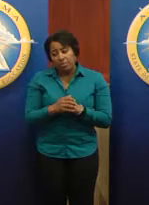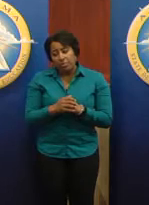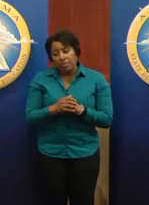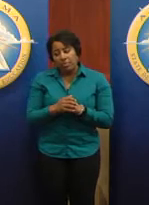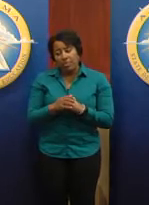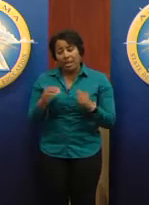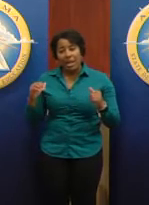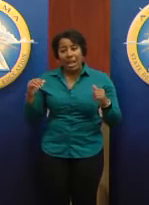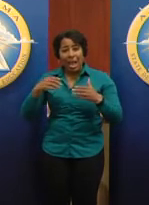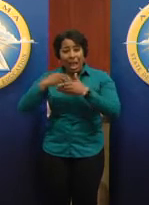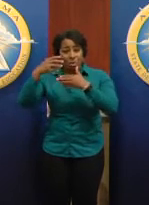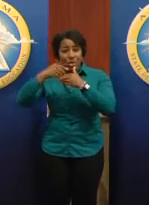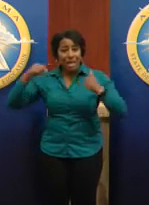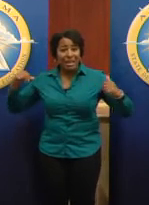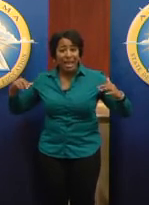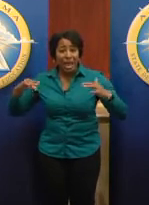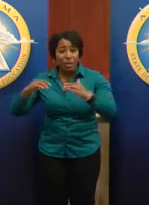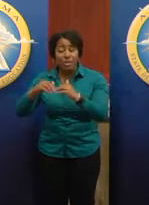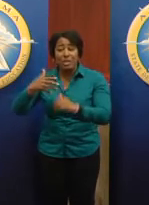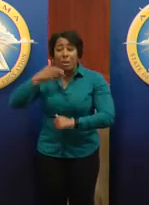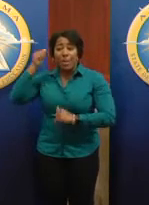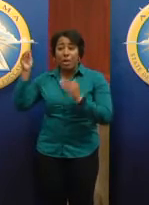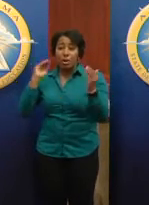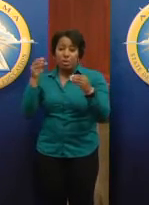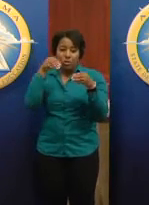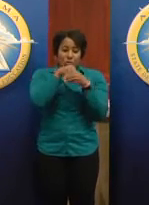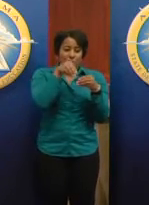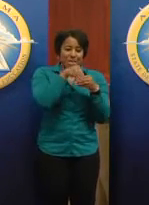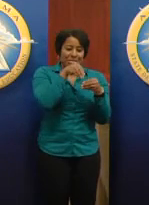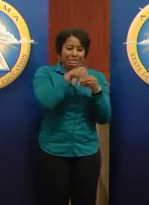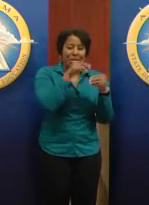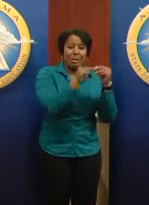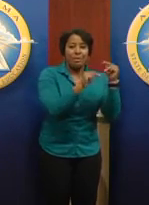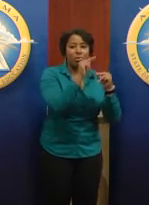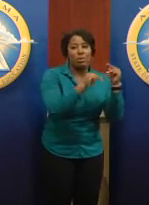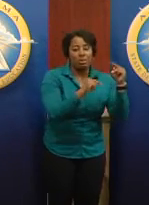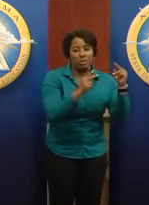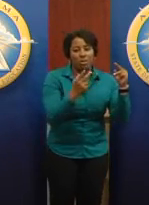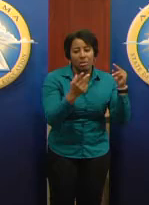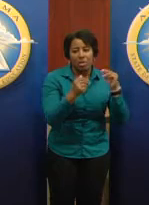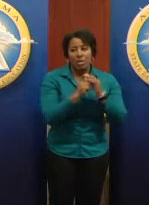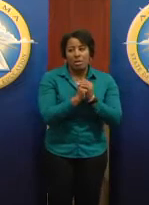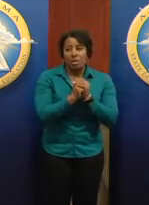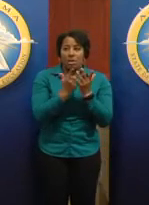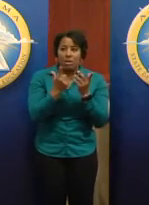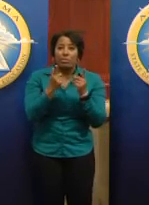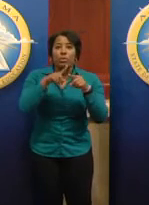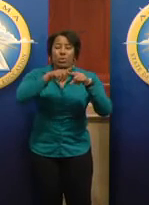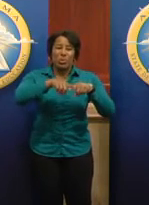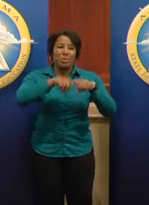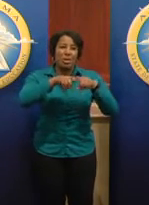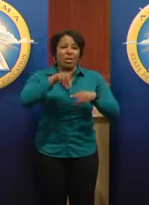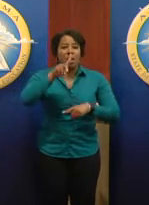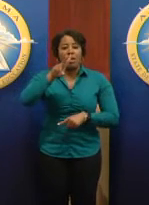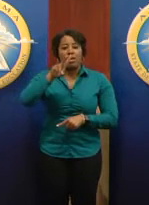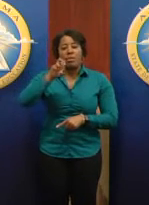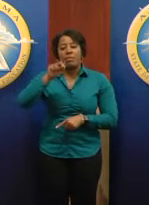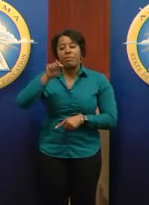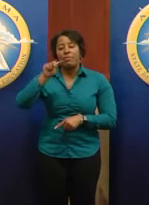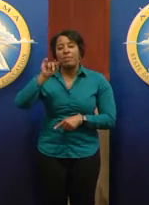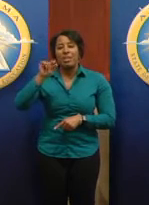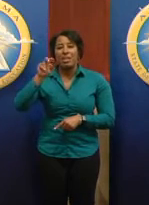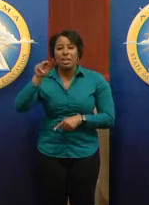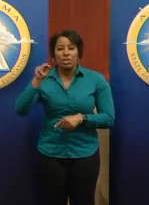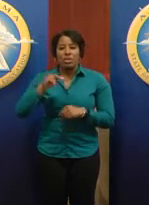Gatherings that are outdoors are going to be better than gatherings that are indoors, at least depending on ventilation, for example. Areas that